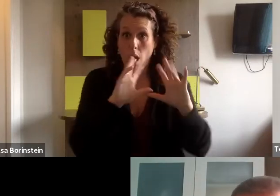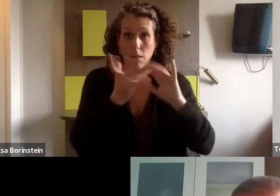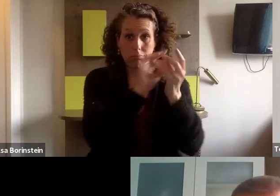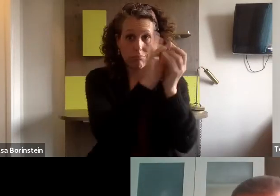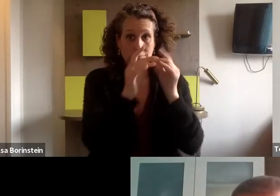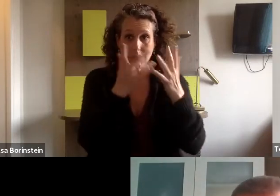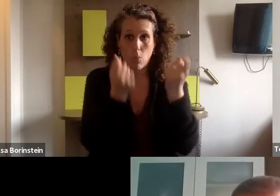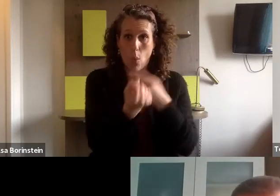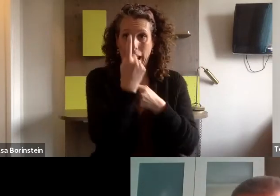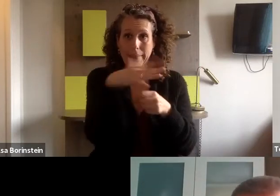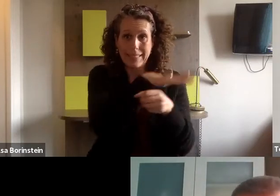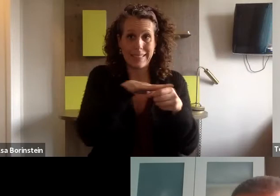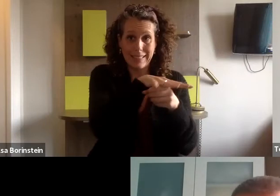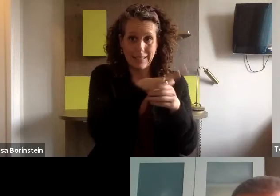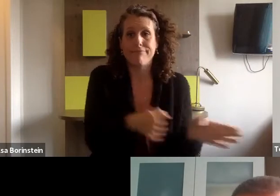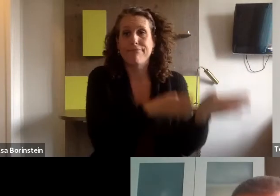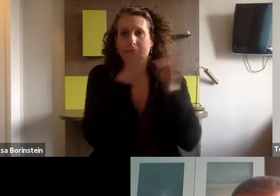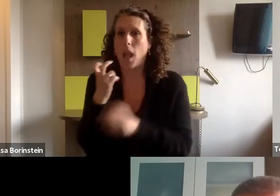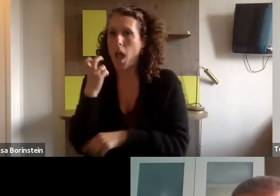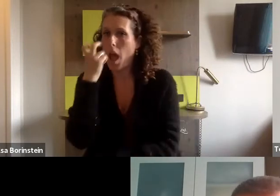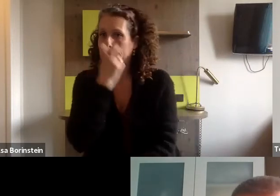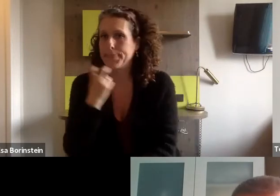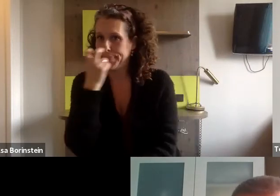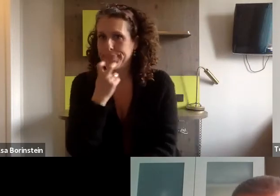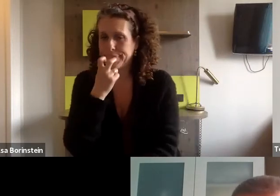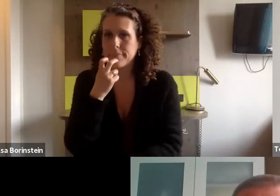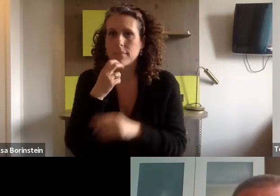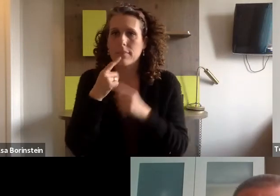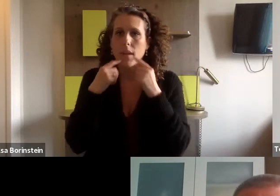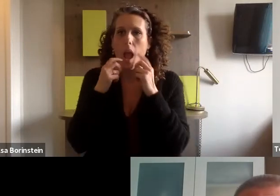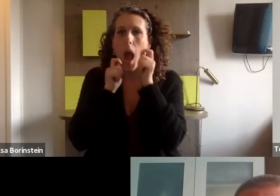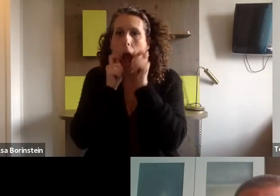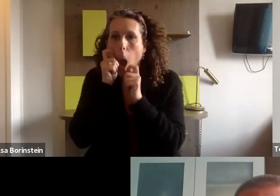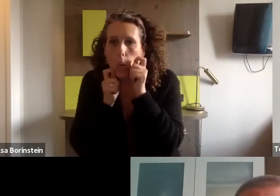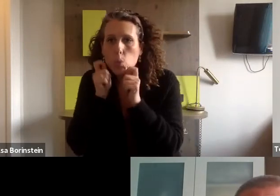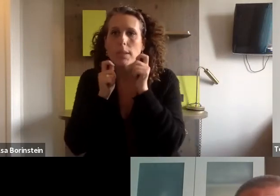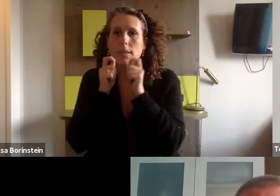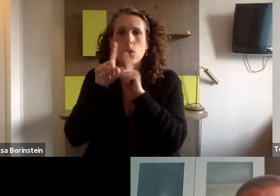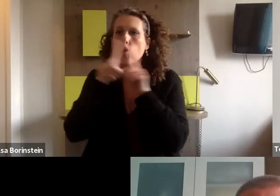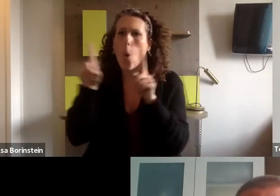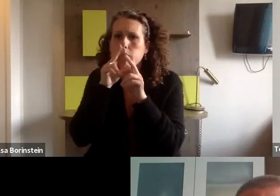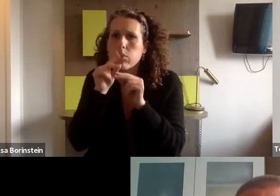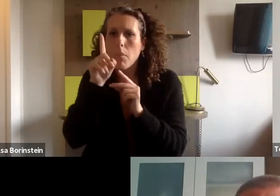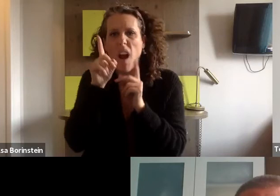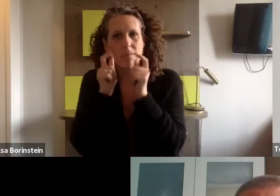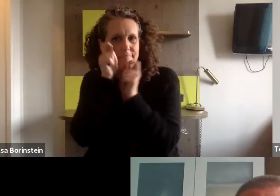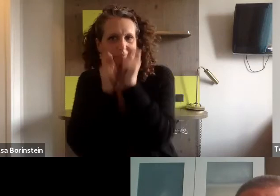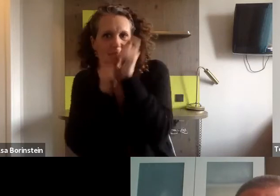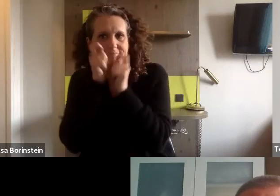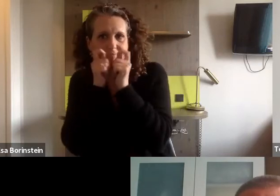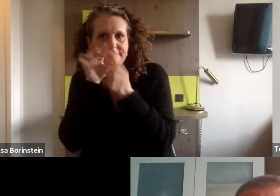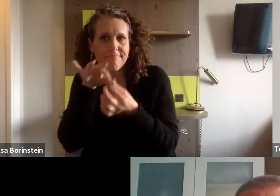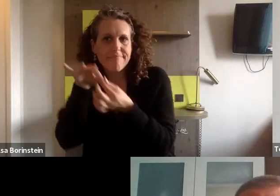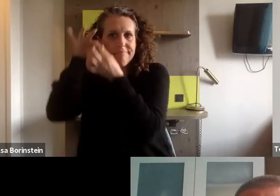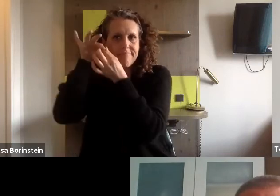with your body, and with what you do with your mouth, like saying house without a voice, without your voice.